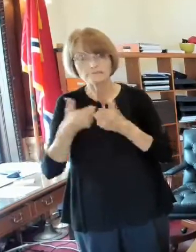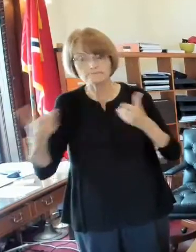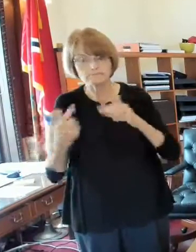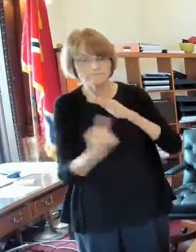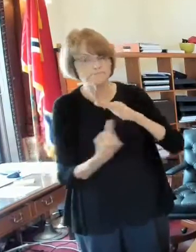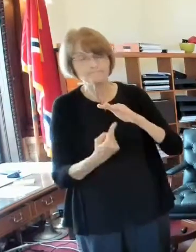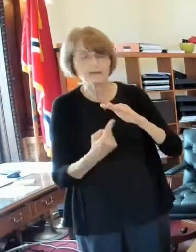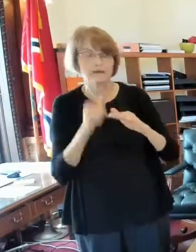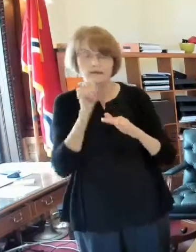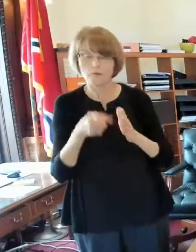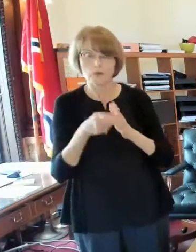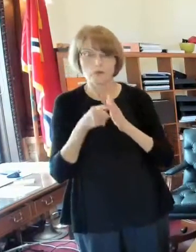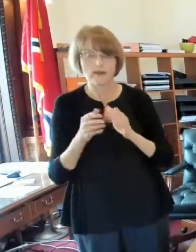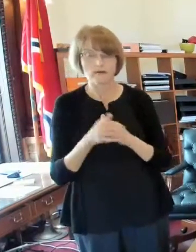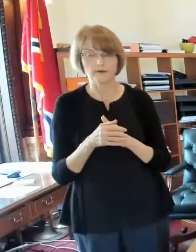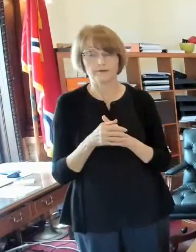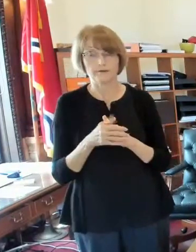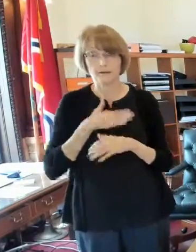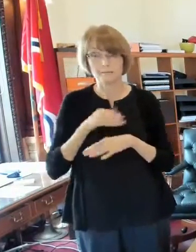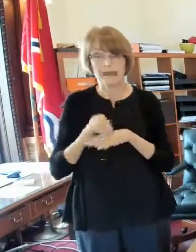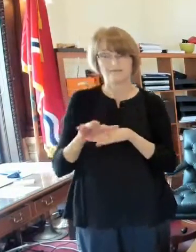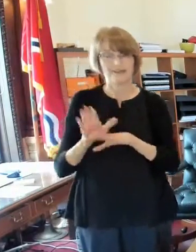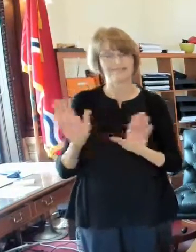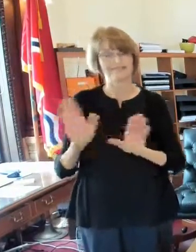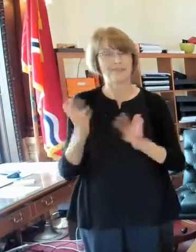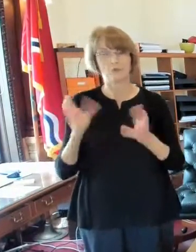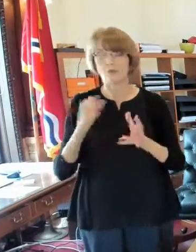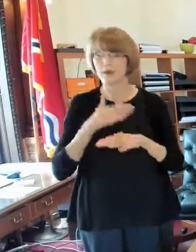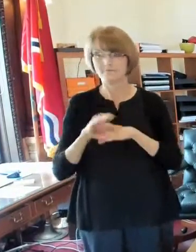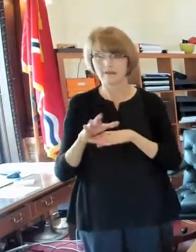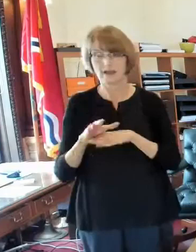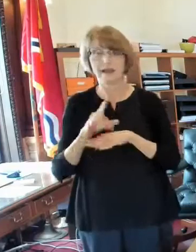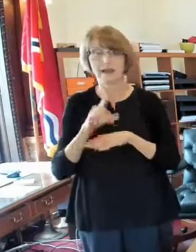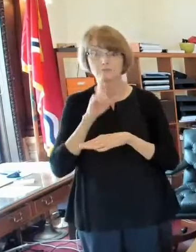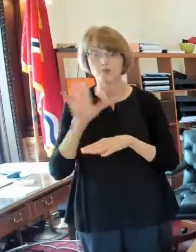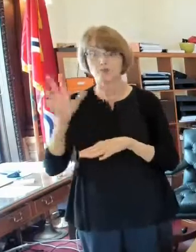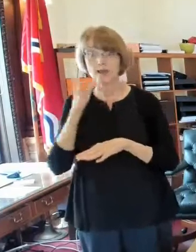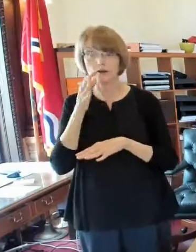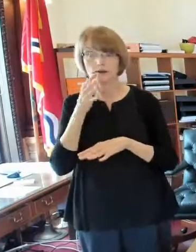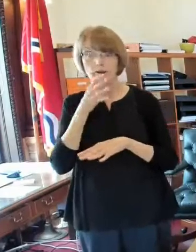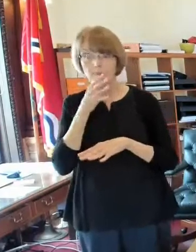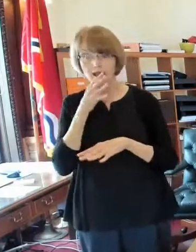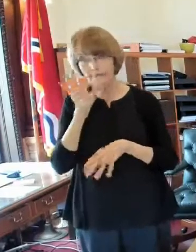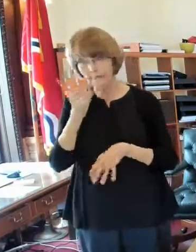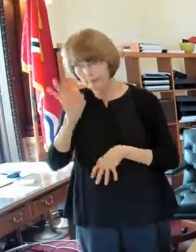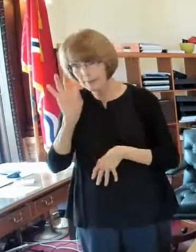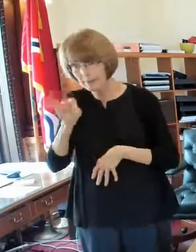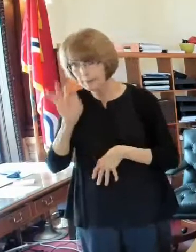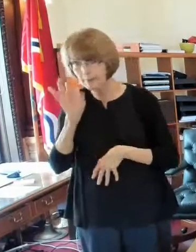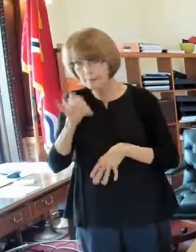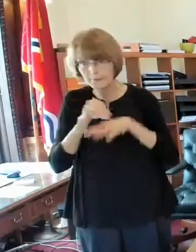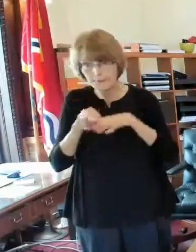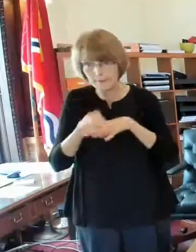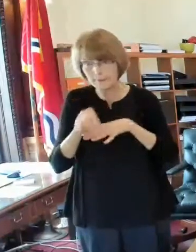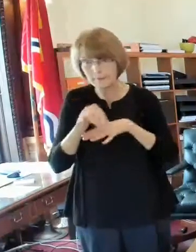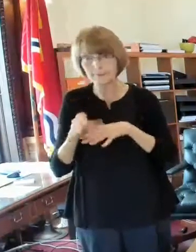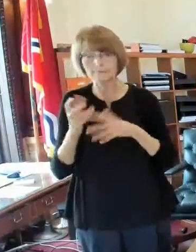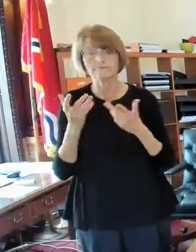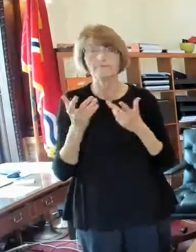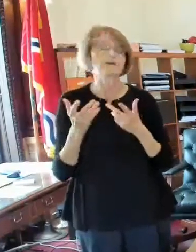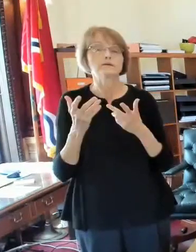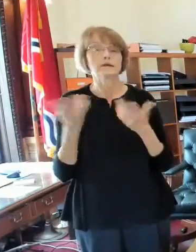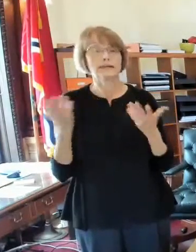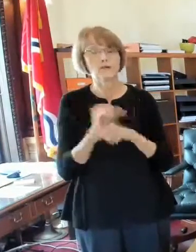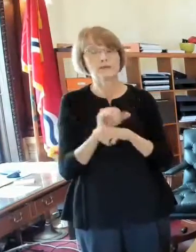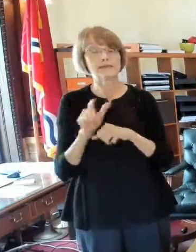I don't know that they want my advice. I bet their moms already gave them a lot of advice. But certainly here in St. Louis, you